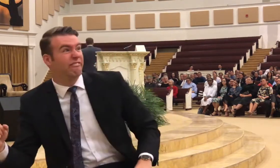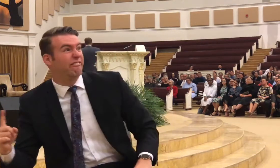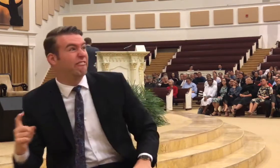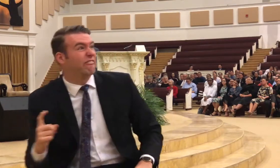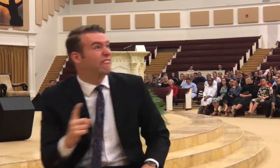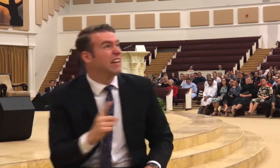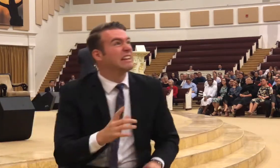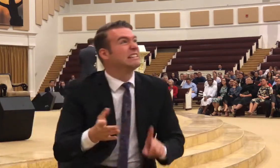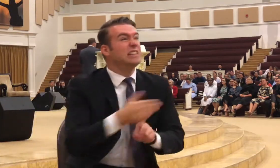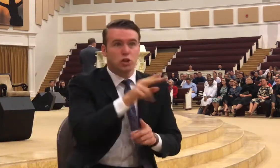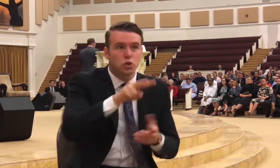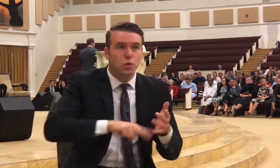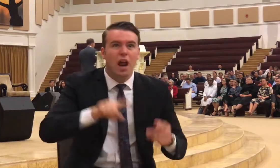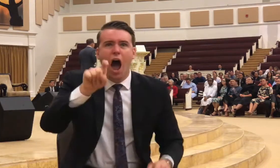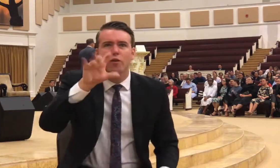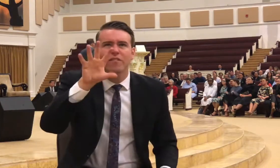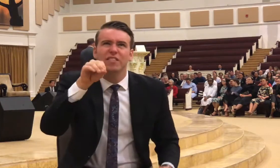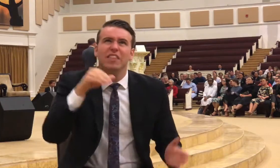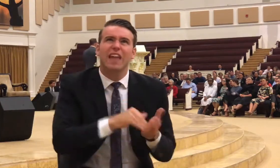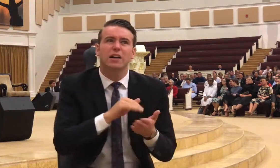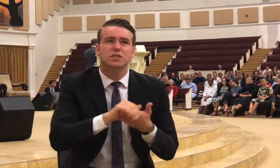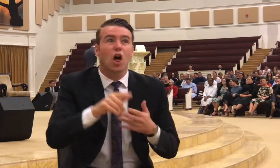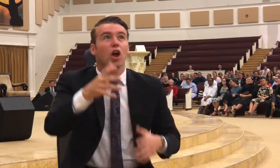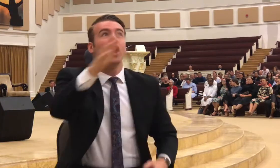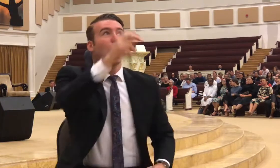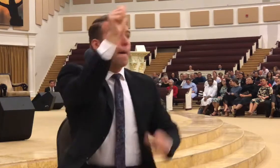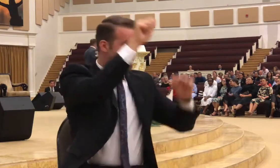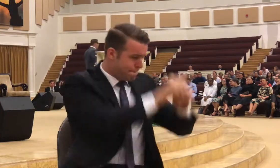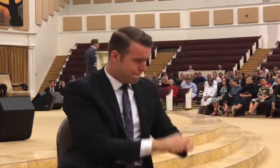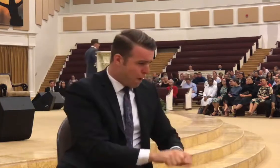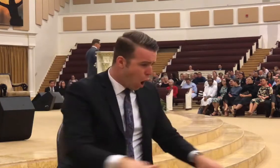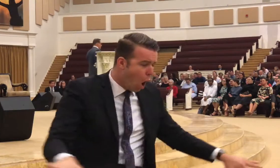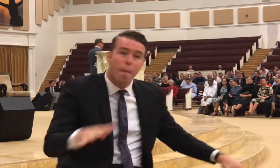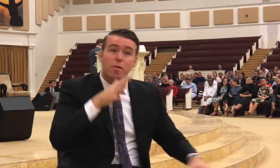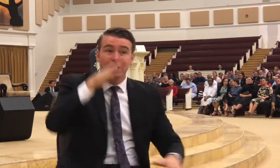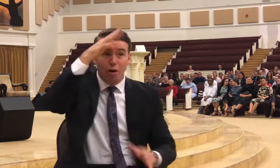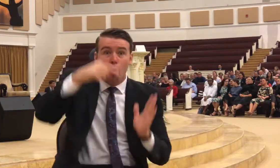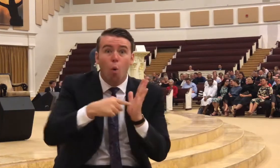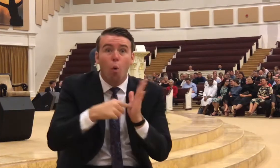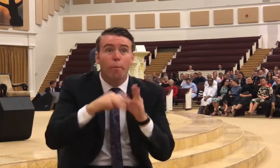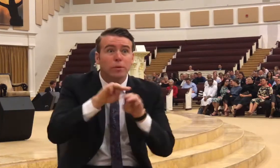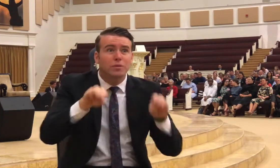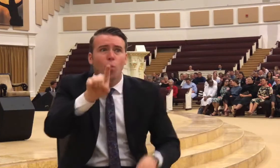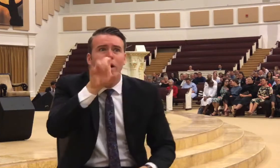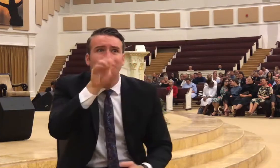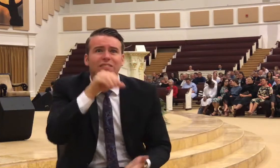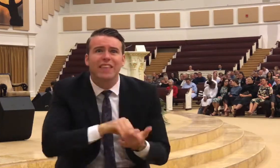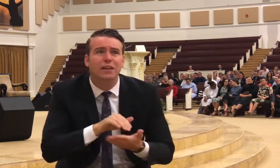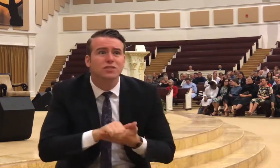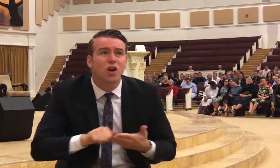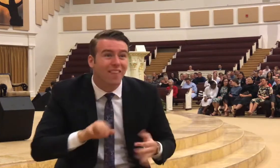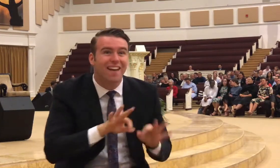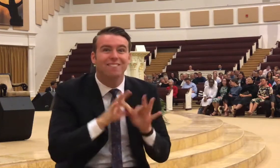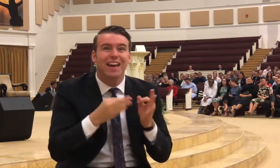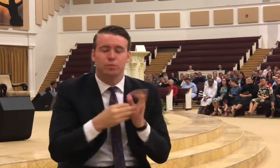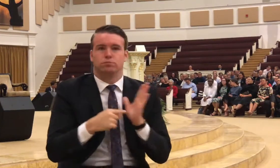$150,000? Y'all read about that? You talking about trouble. You think you've got problems. Now it looks like that family's going, that mom and dad's going to have